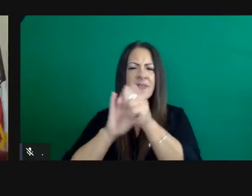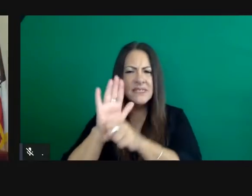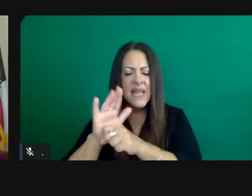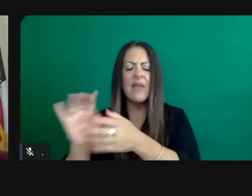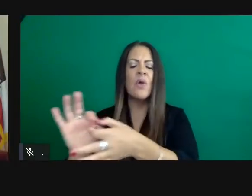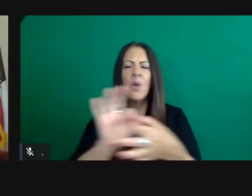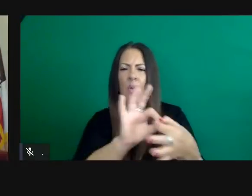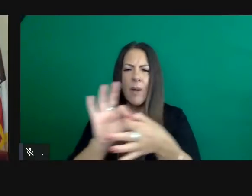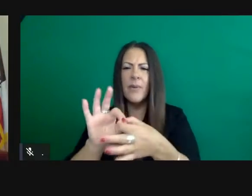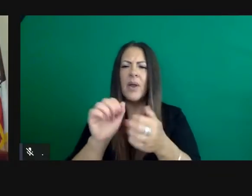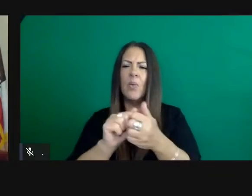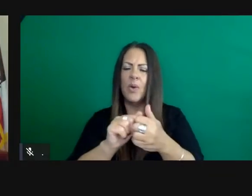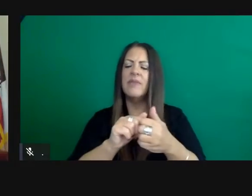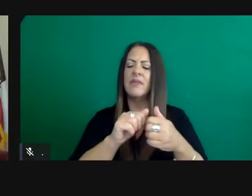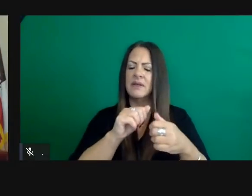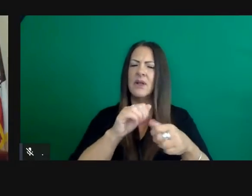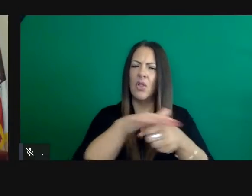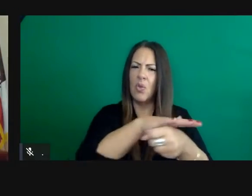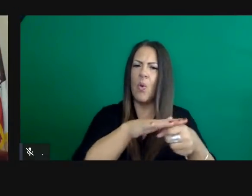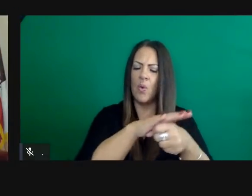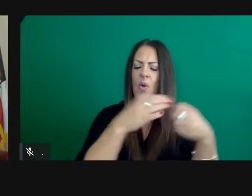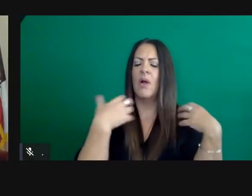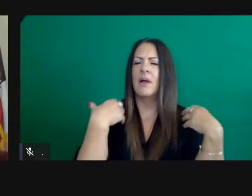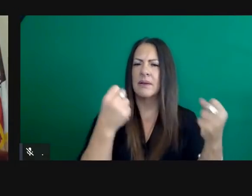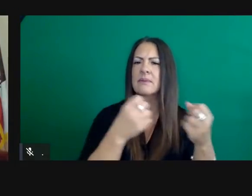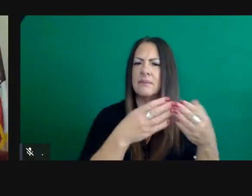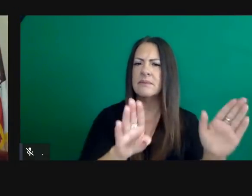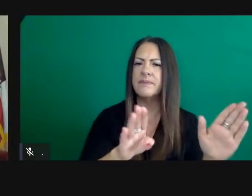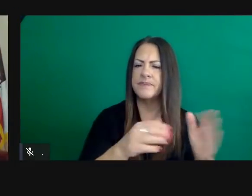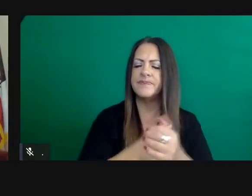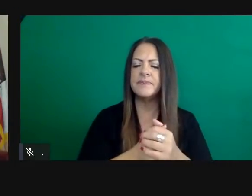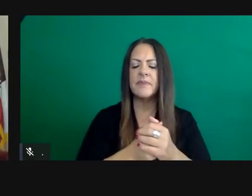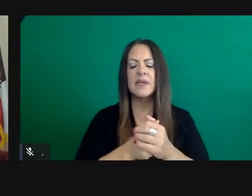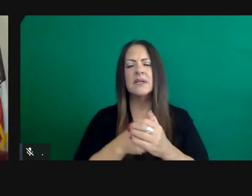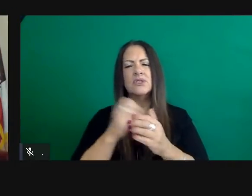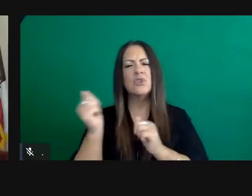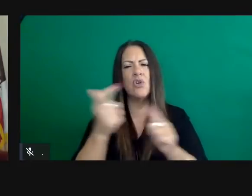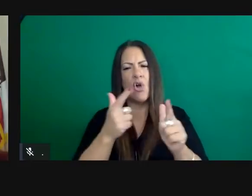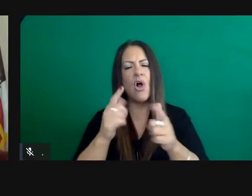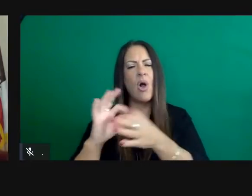leaders, really helping support what happens in each of those places.